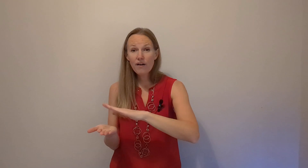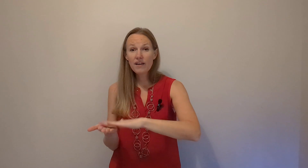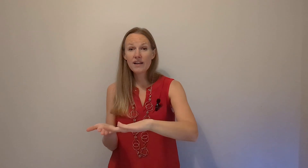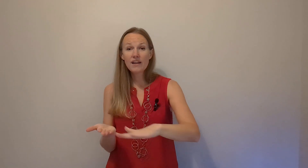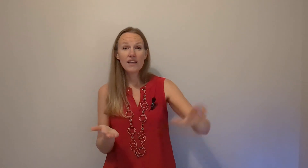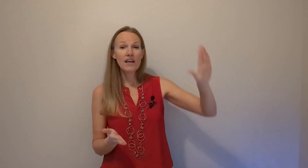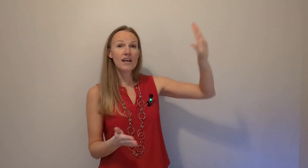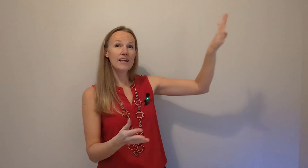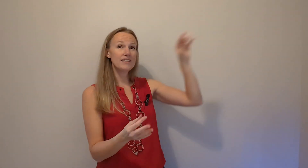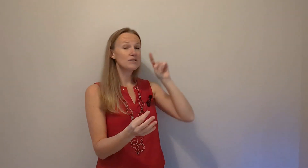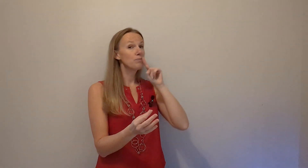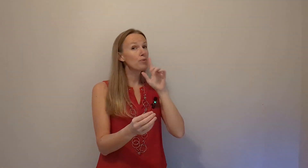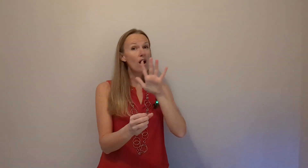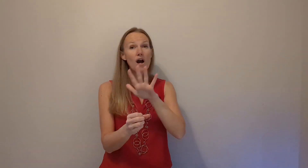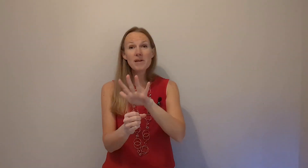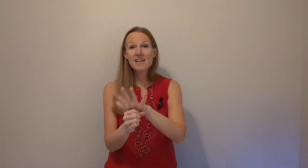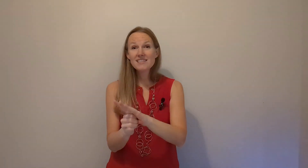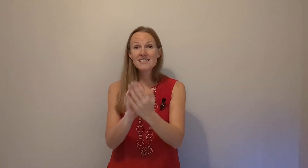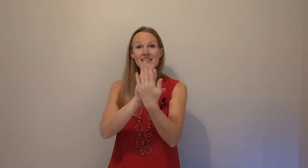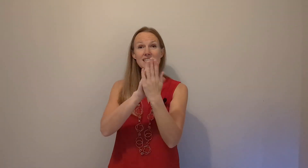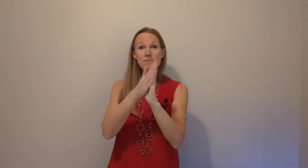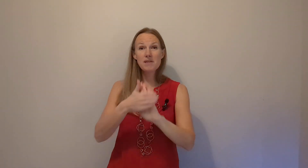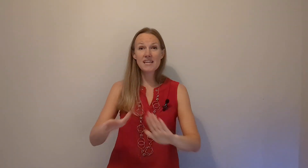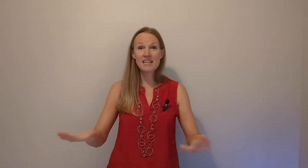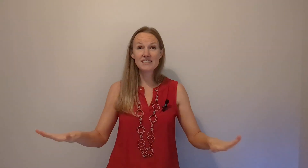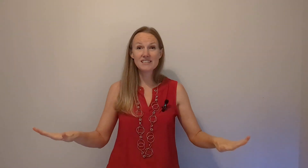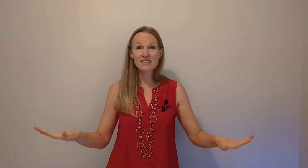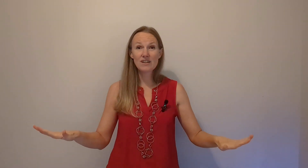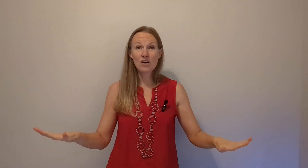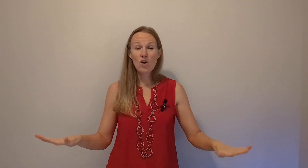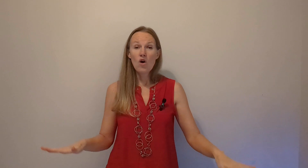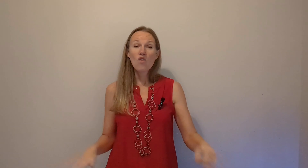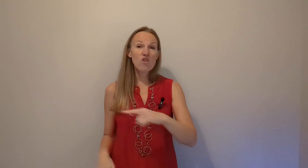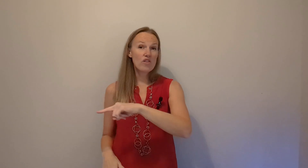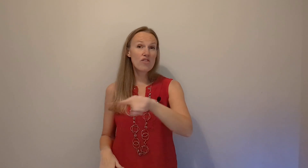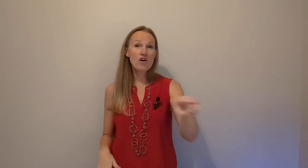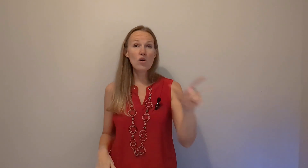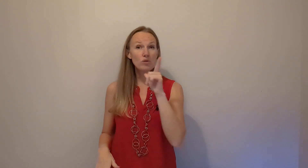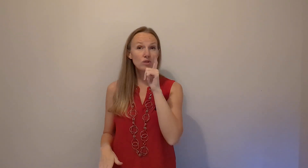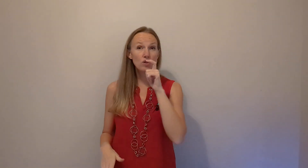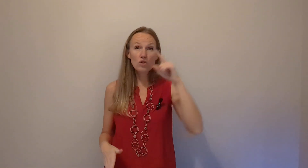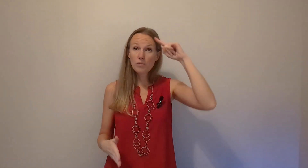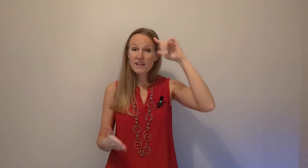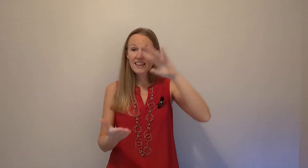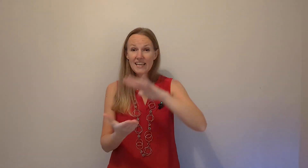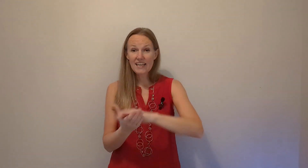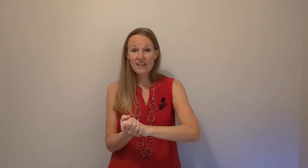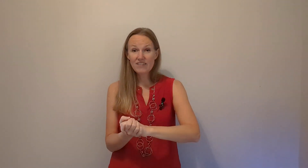pardon. His promise is peace for for those who believe, and then